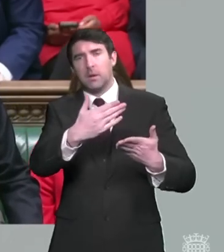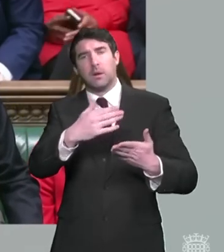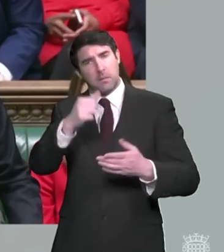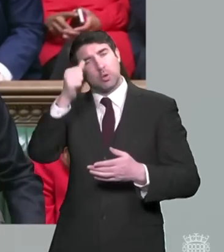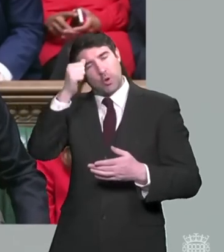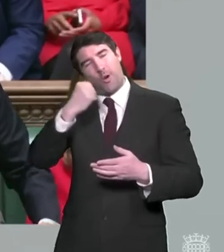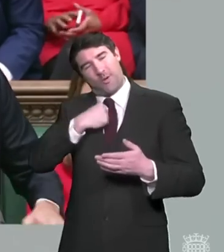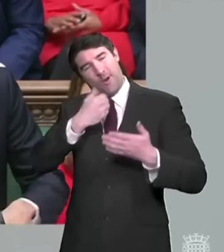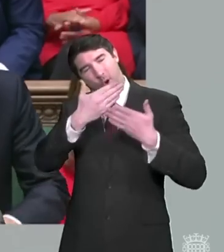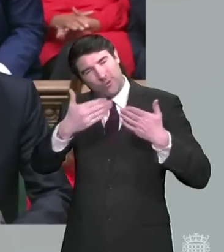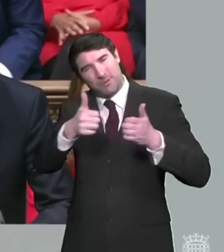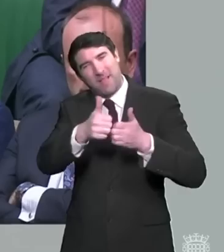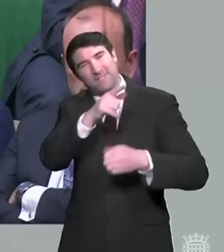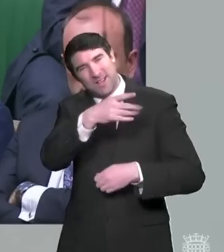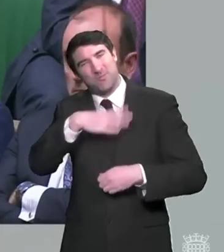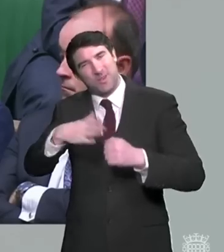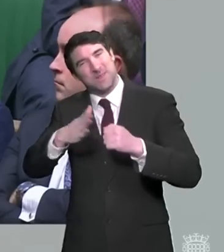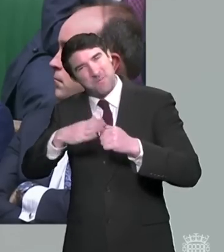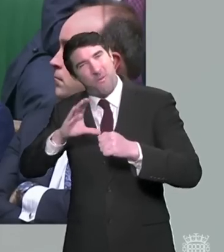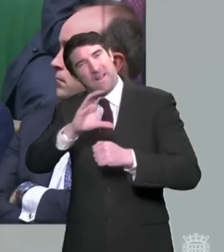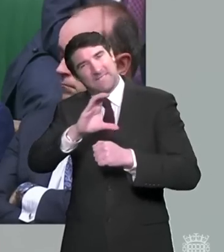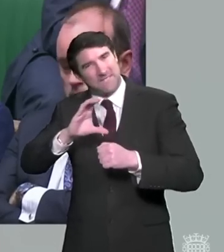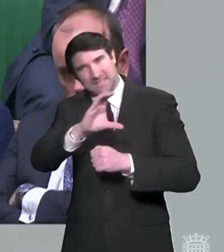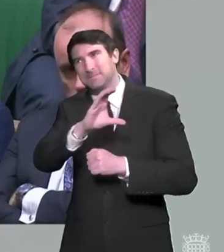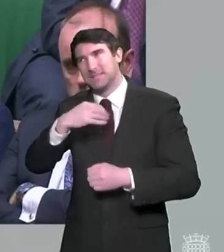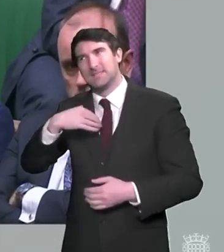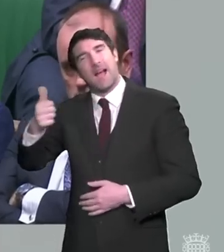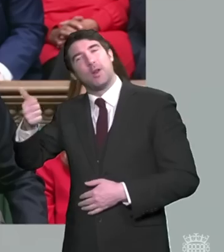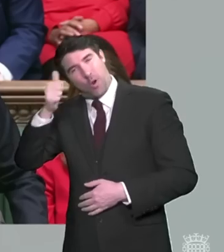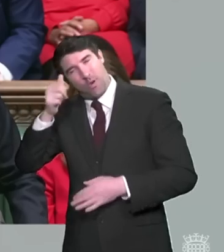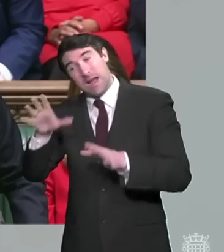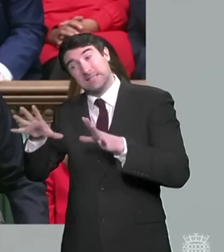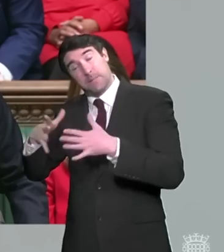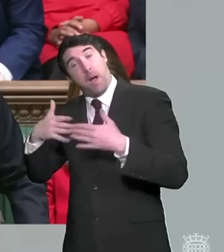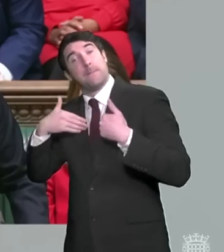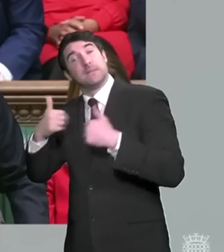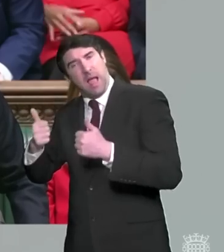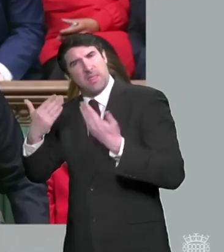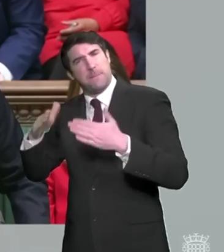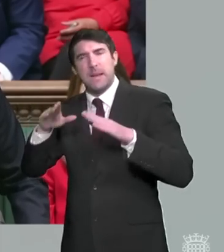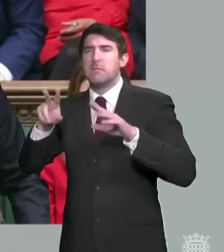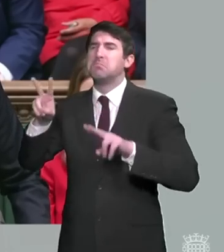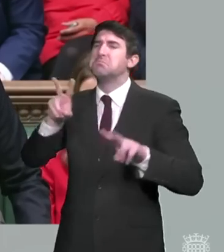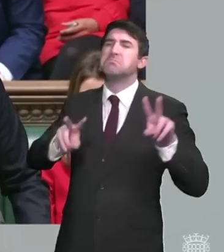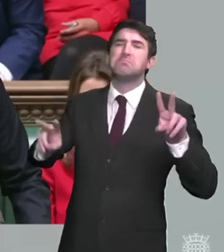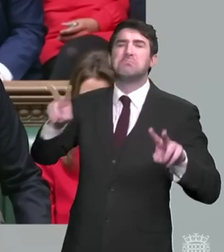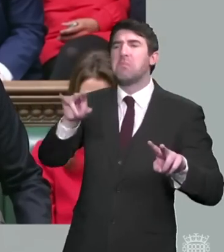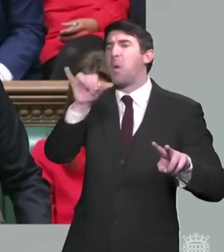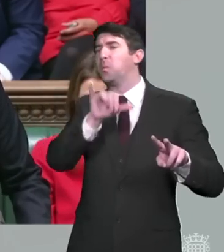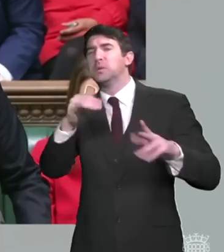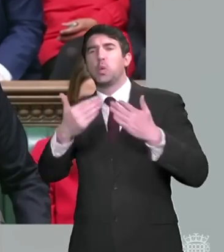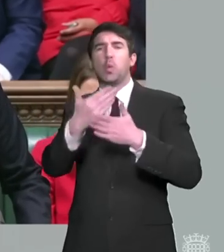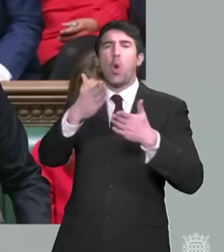friend is keen to ensure continued investment in his local hospital, and I know that the Department for Health are looking at more hospitals to join the new hospital